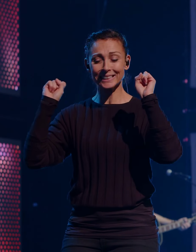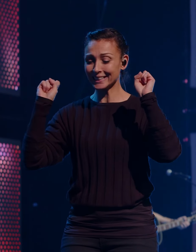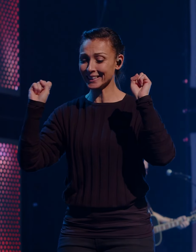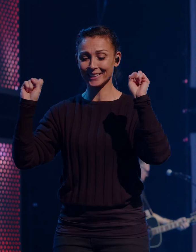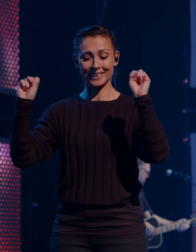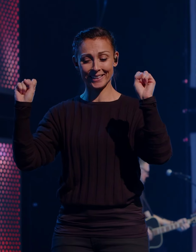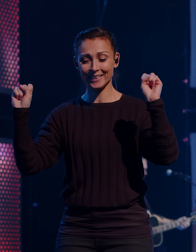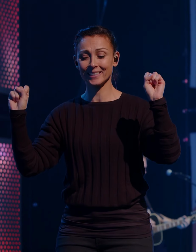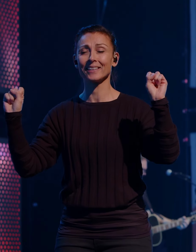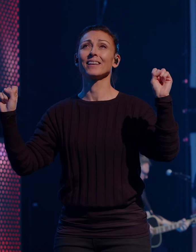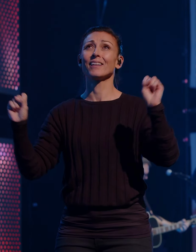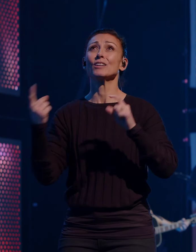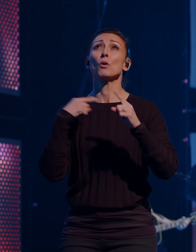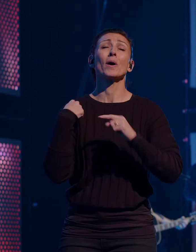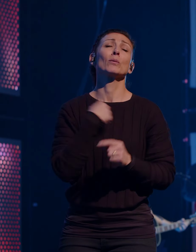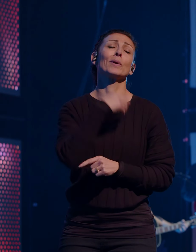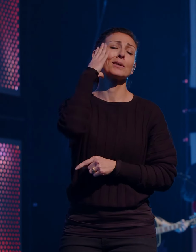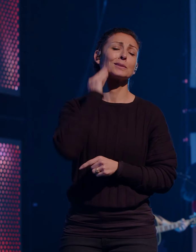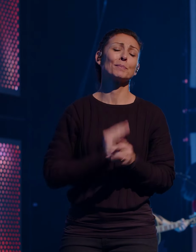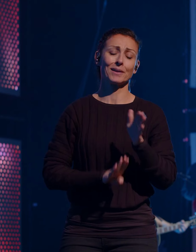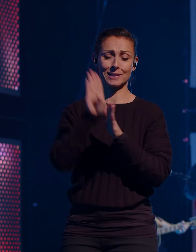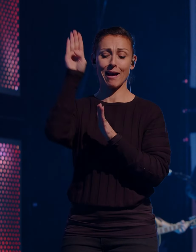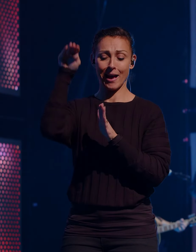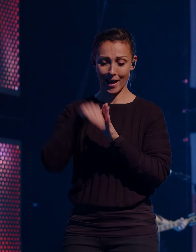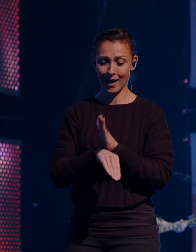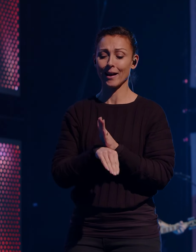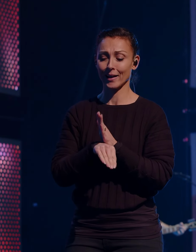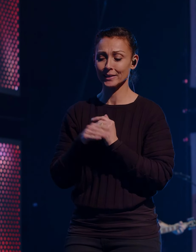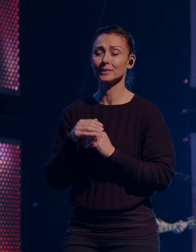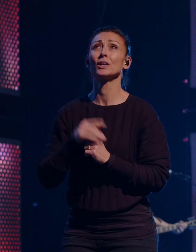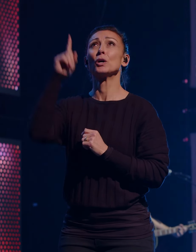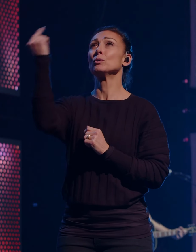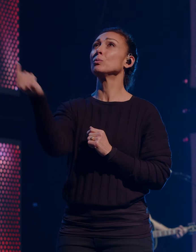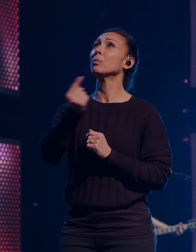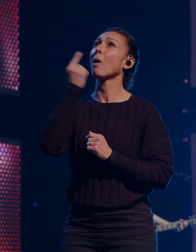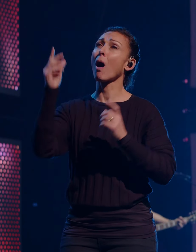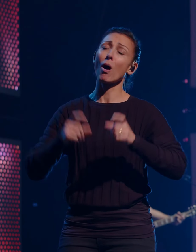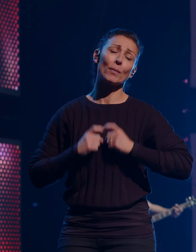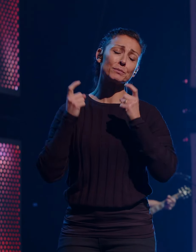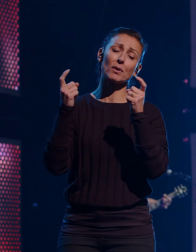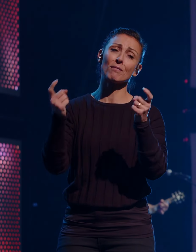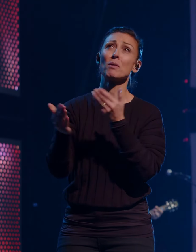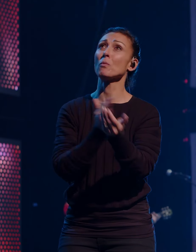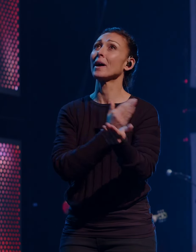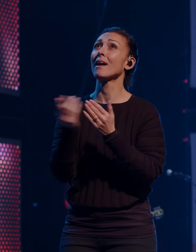Providing one.